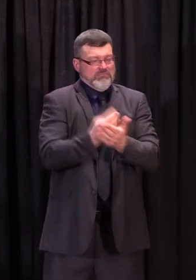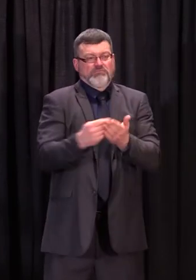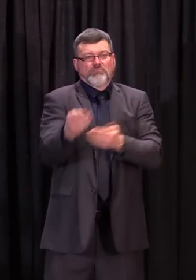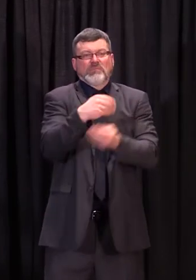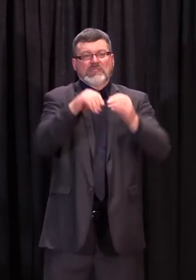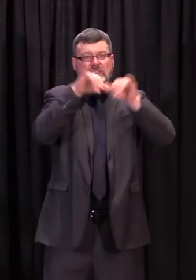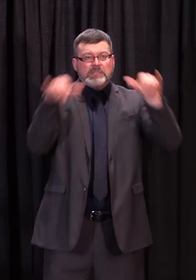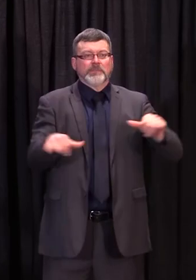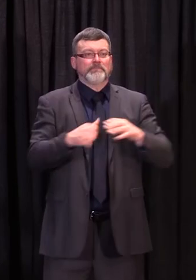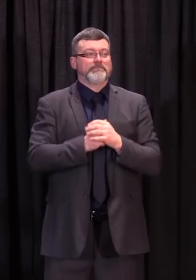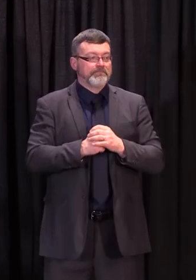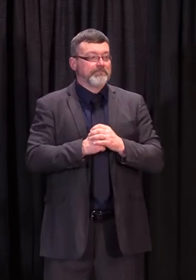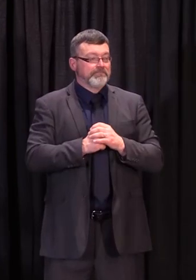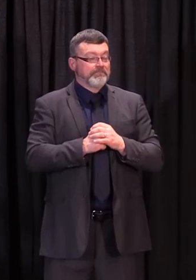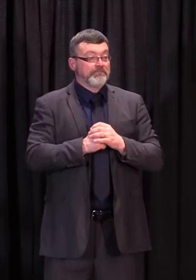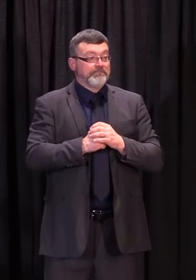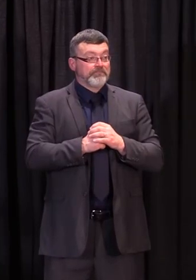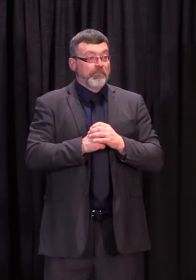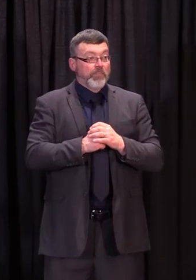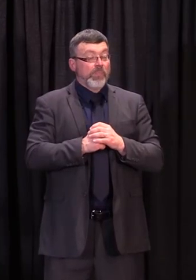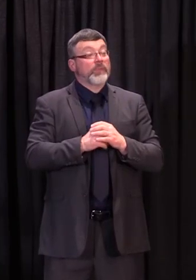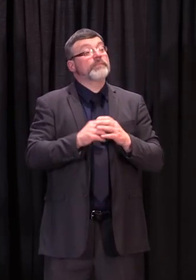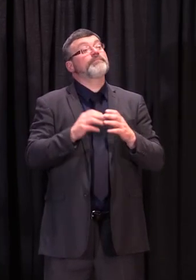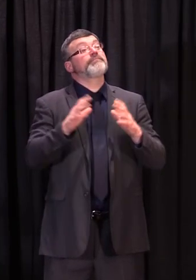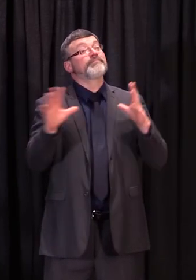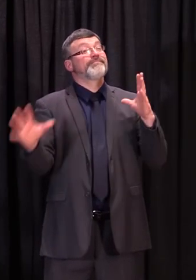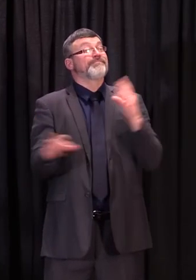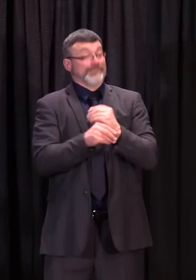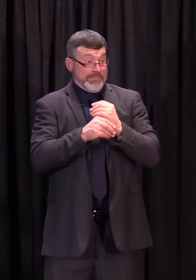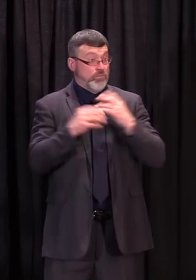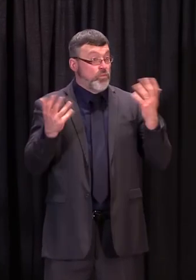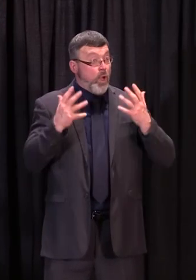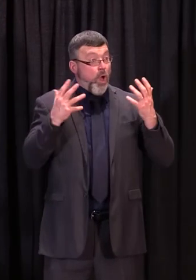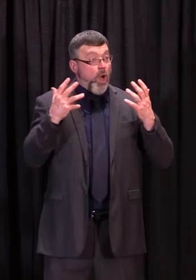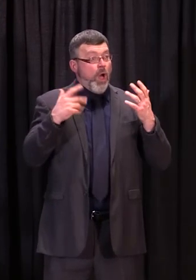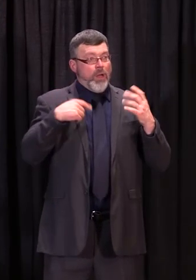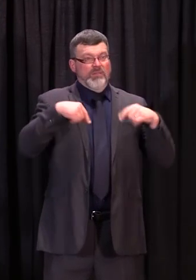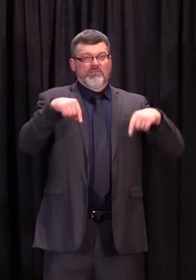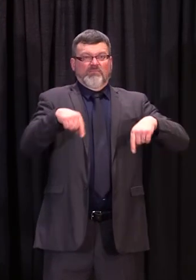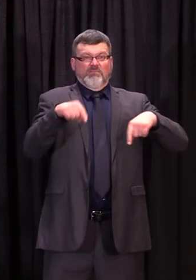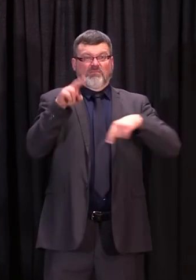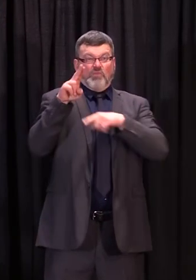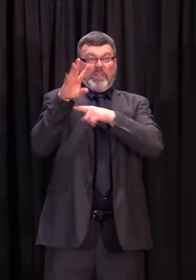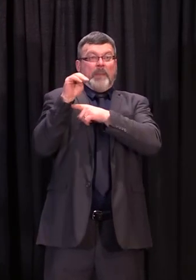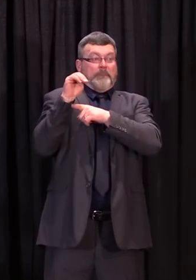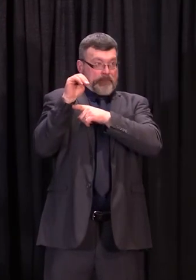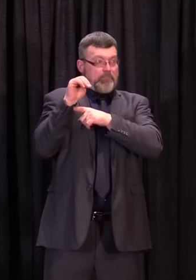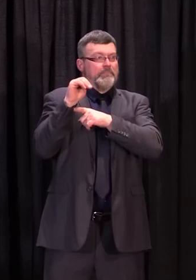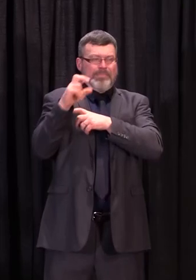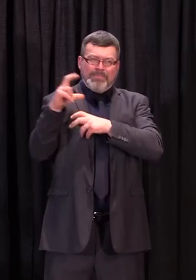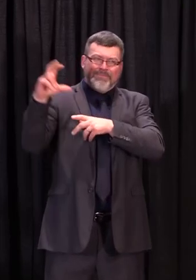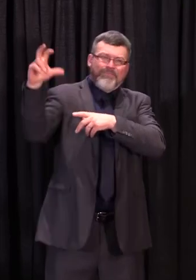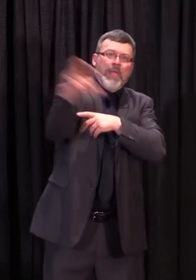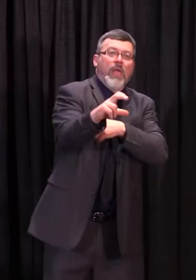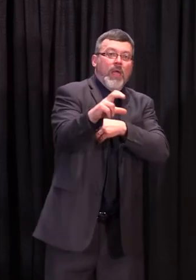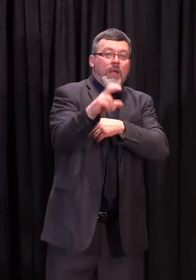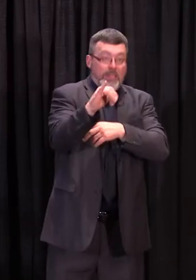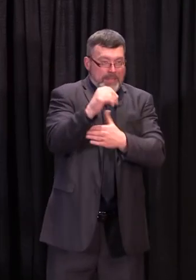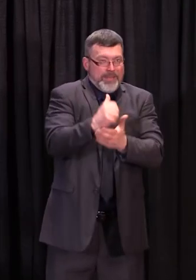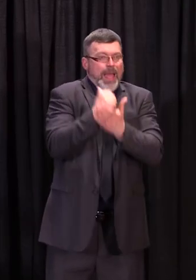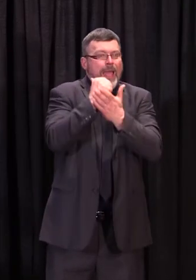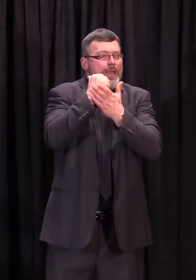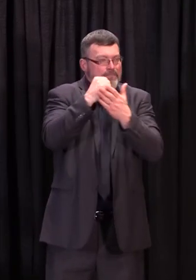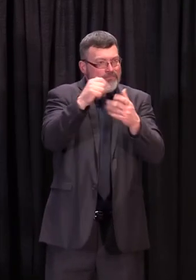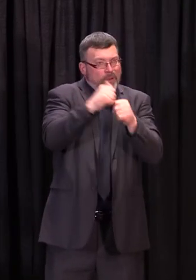In addition, investing more in the University of Vermont will strengthen our workforce.